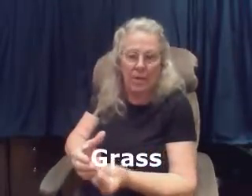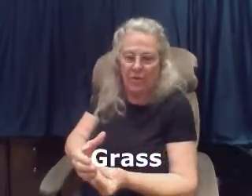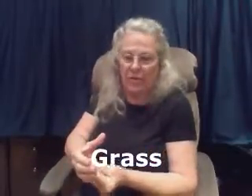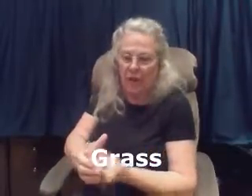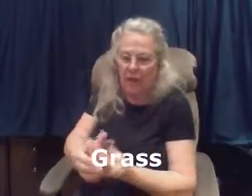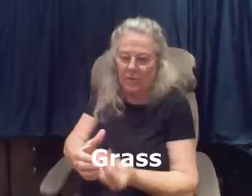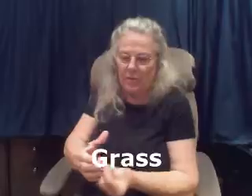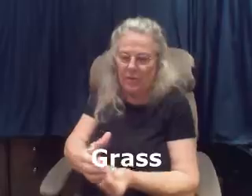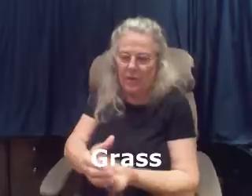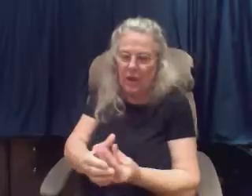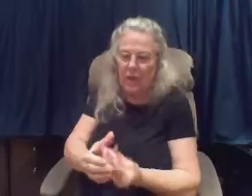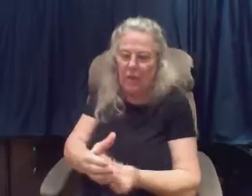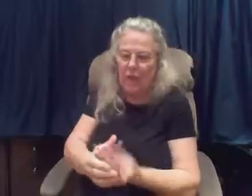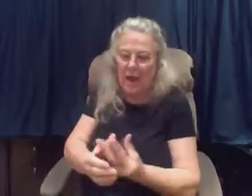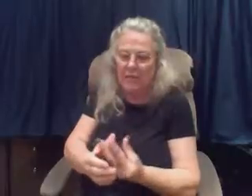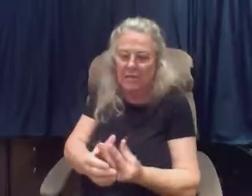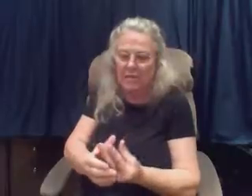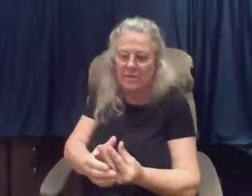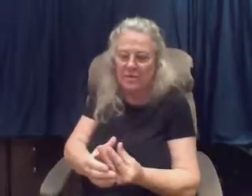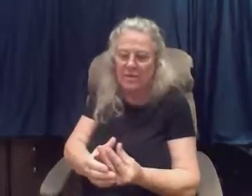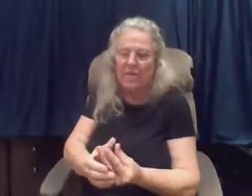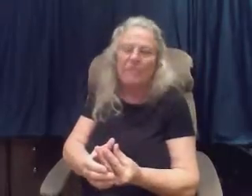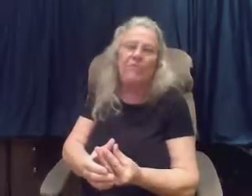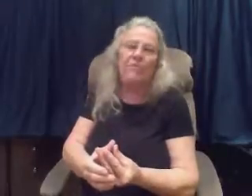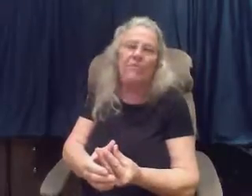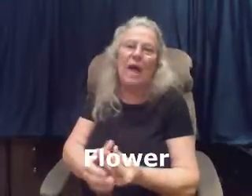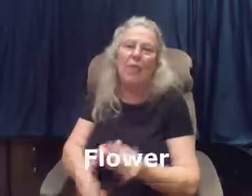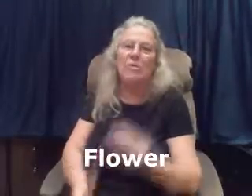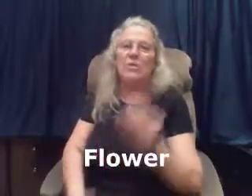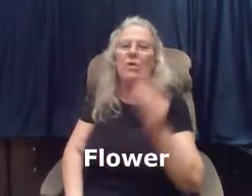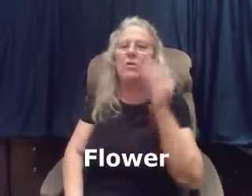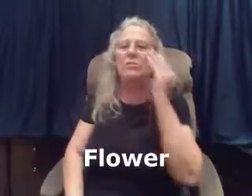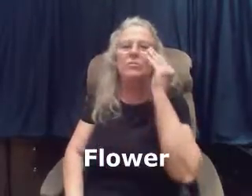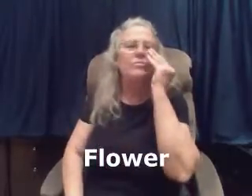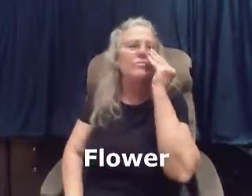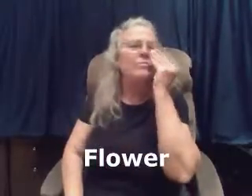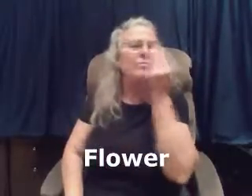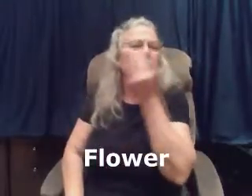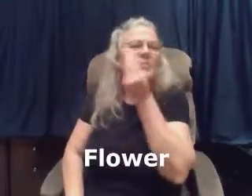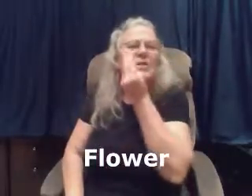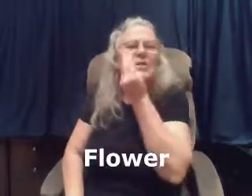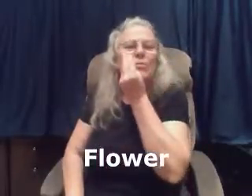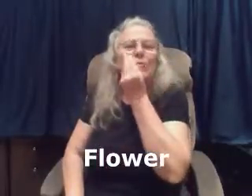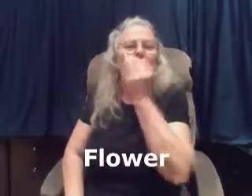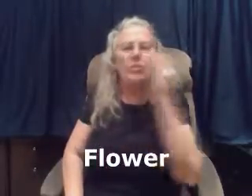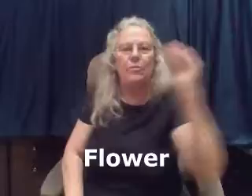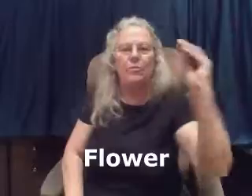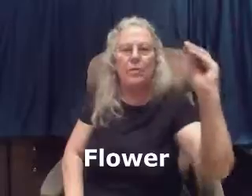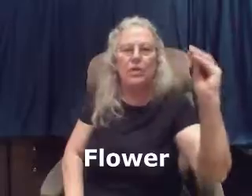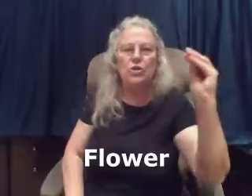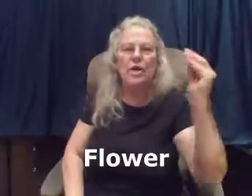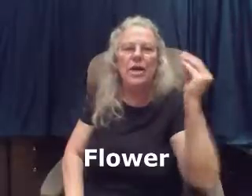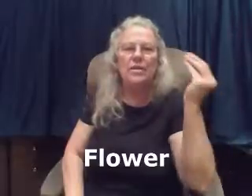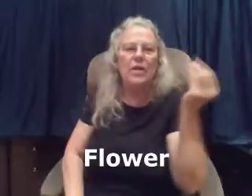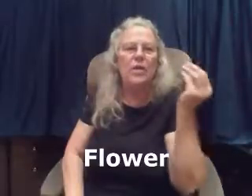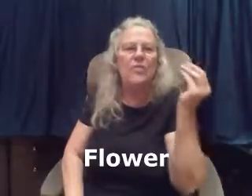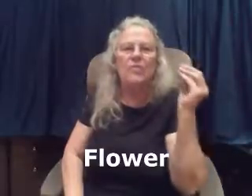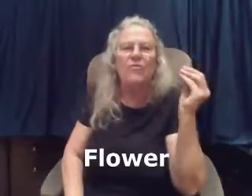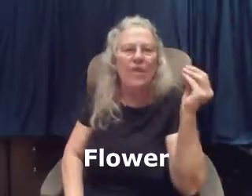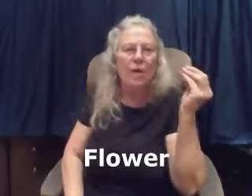of the ground. Grass. Flowers. Oh, smell them. Pinched hand like you have a flower